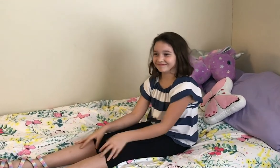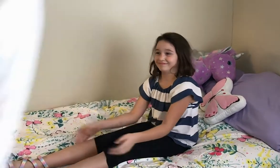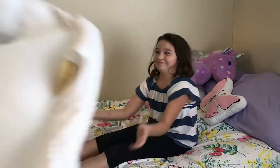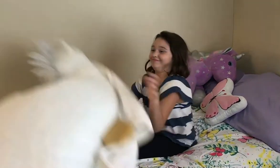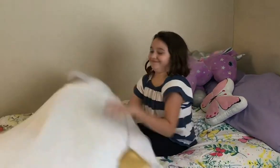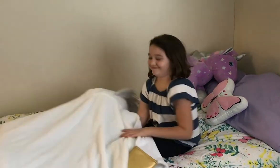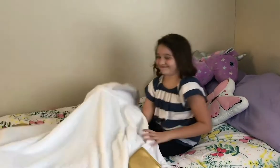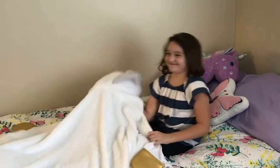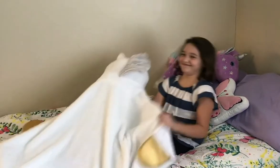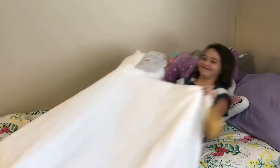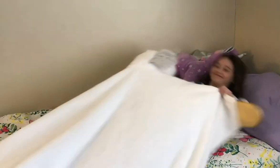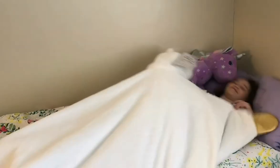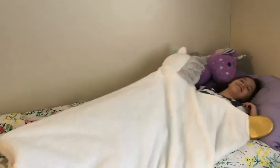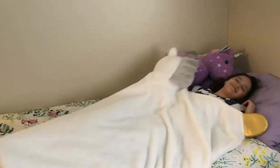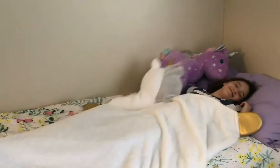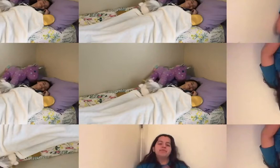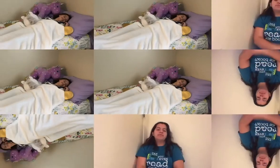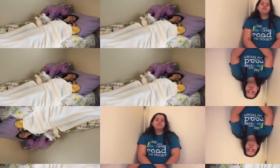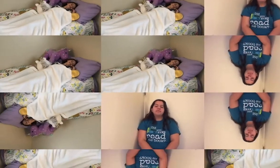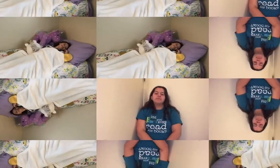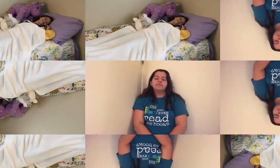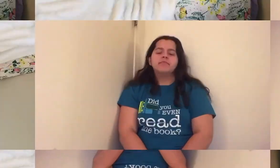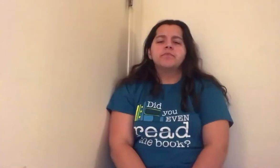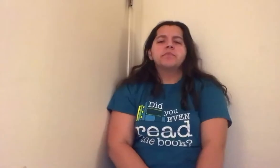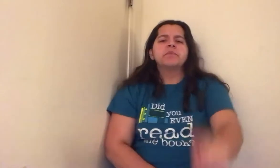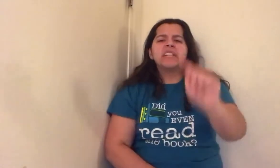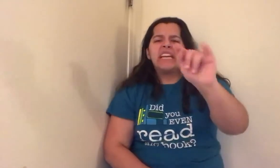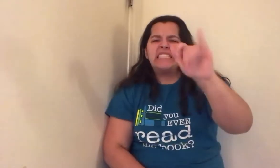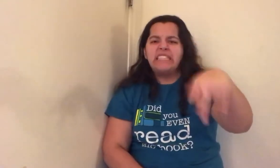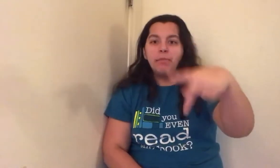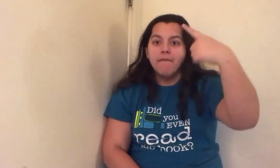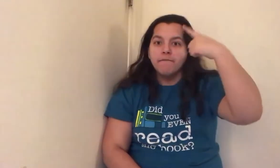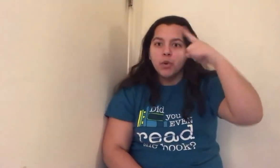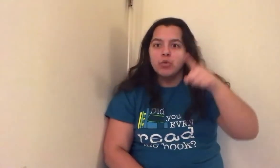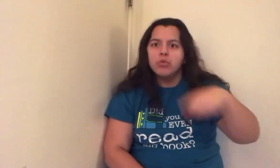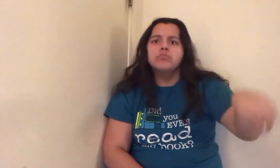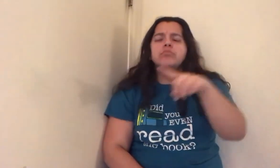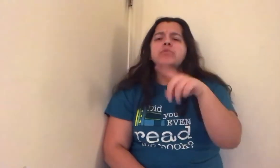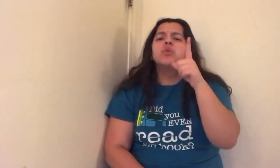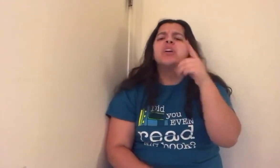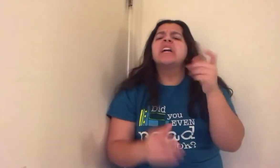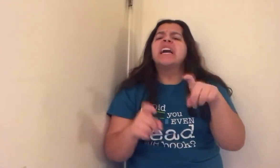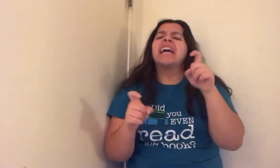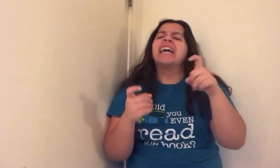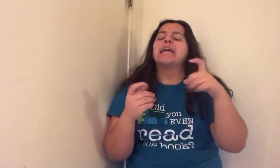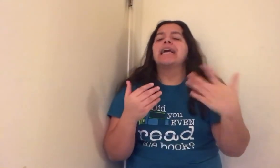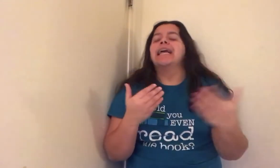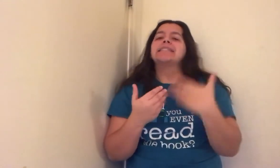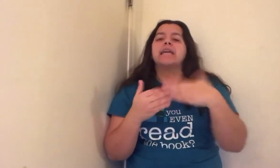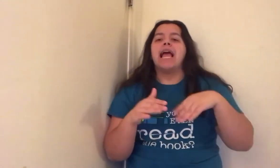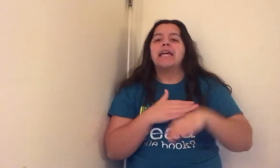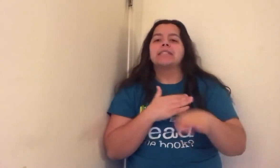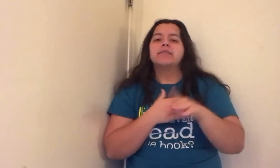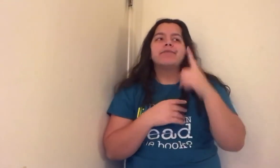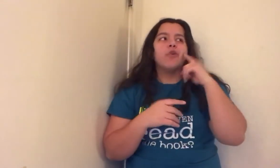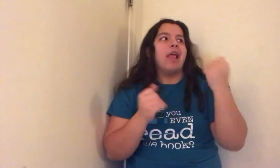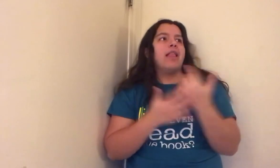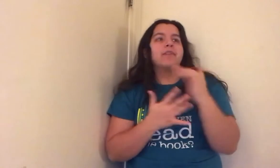It cuts to a video of another woman. She begins to sign. Here's a tip for any of you who need some easy access for sounds and